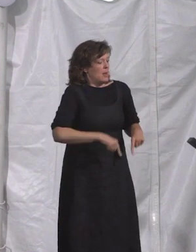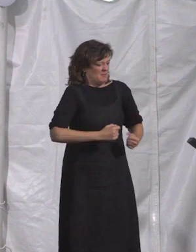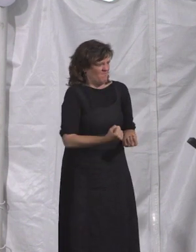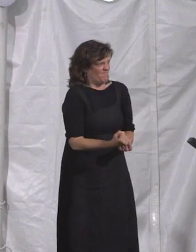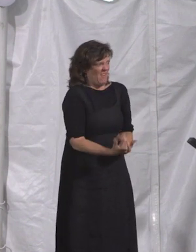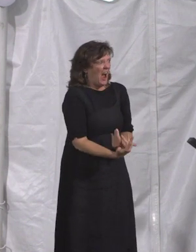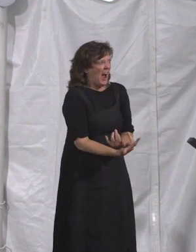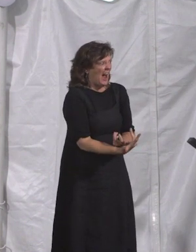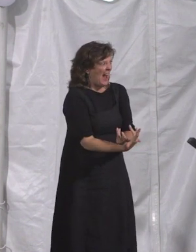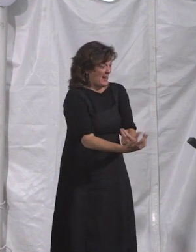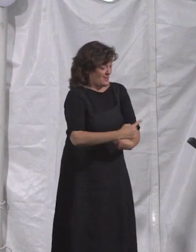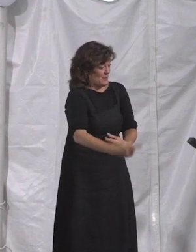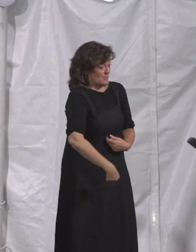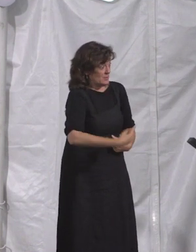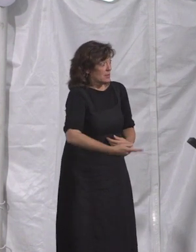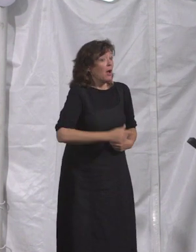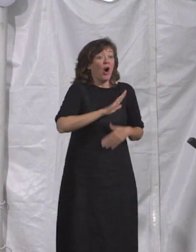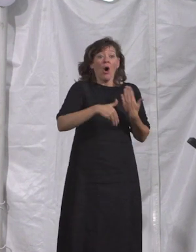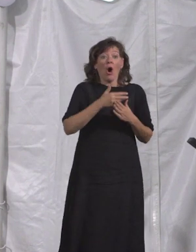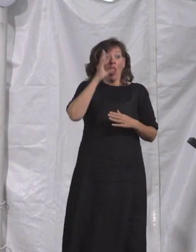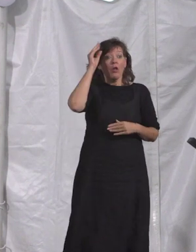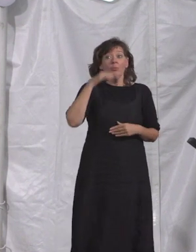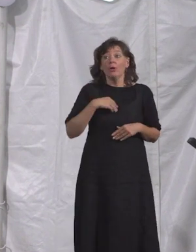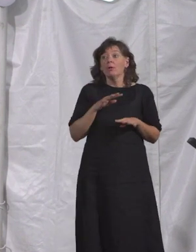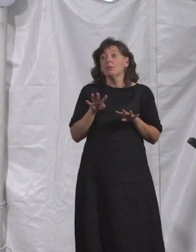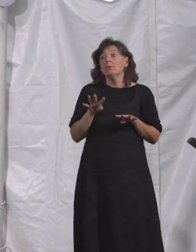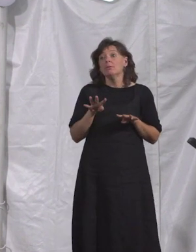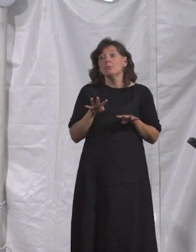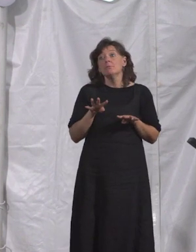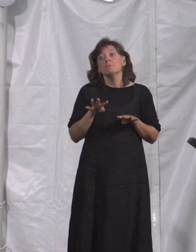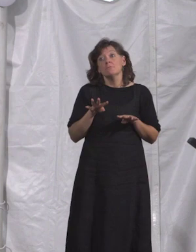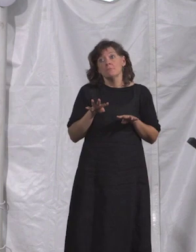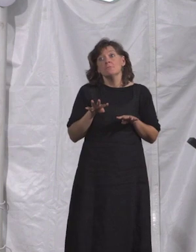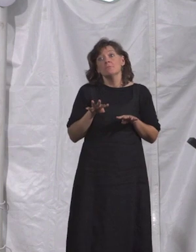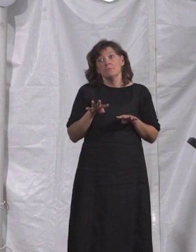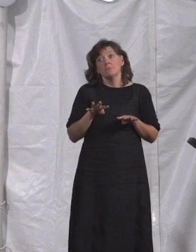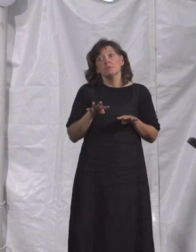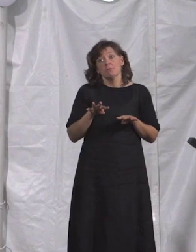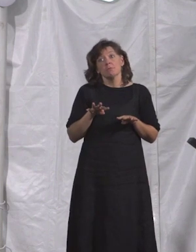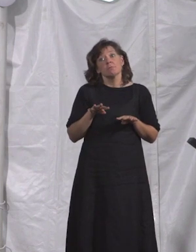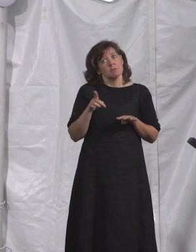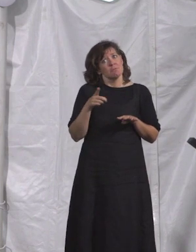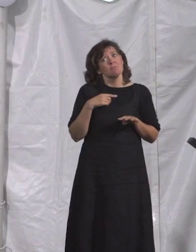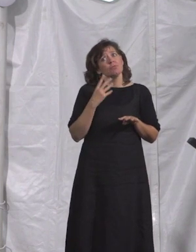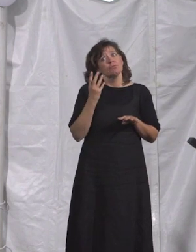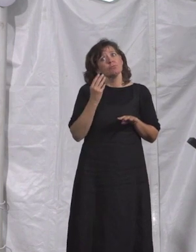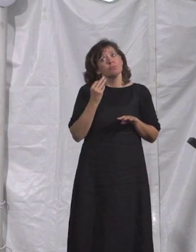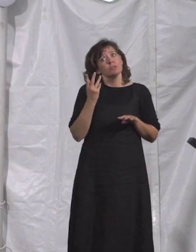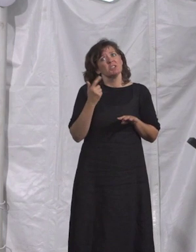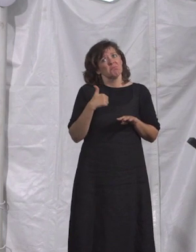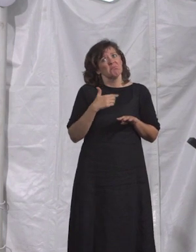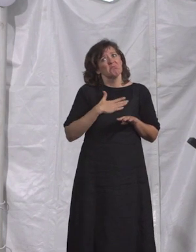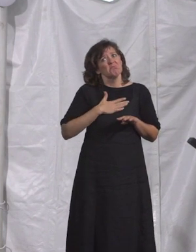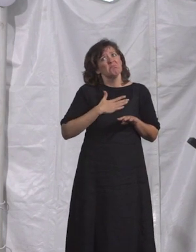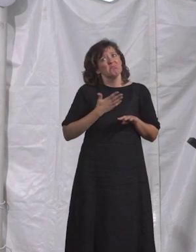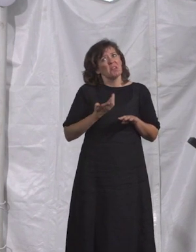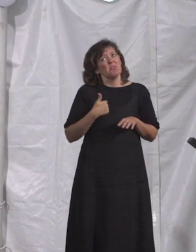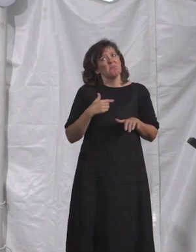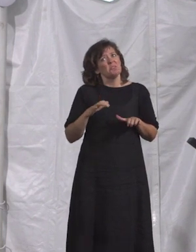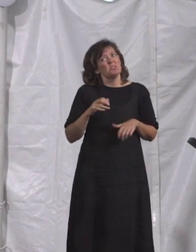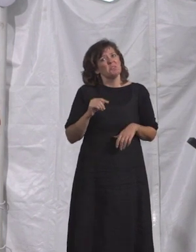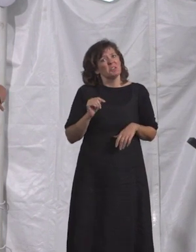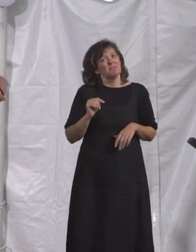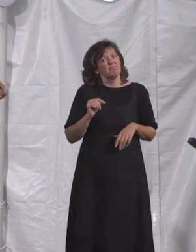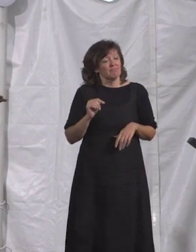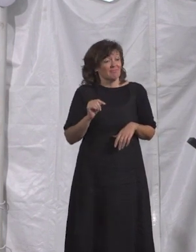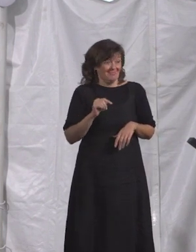Nora, you're pretty. We'll do it. Which is not something boys ever outgrow.